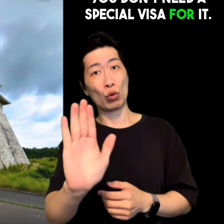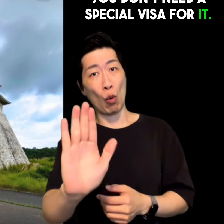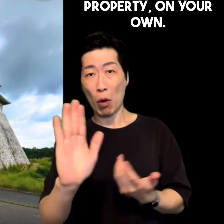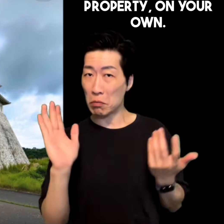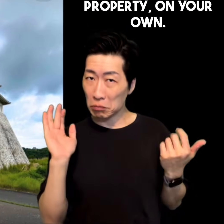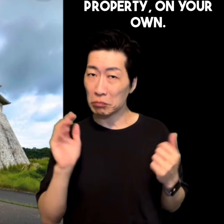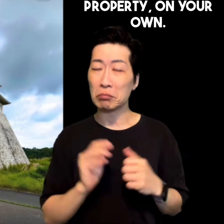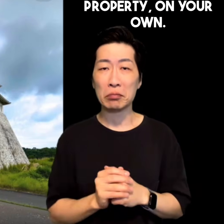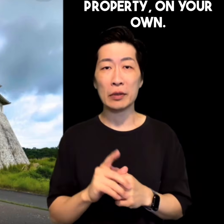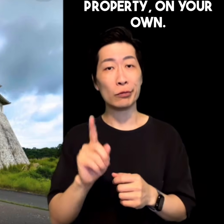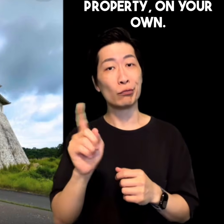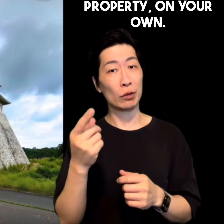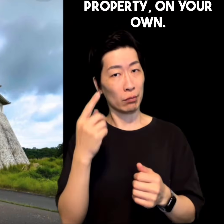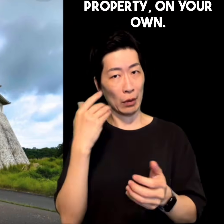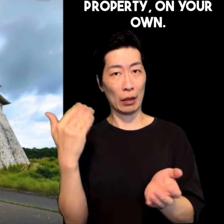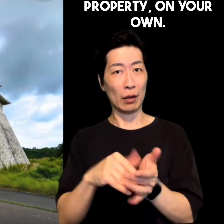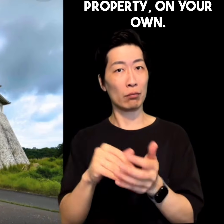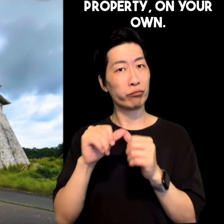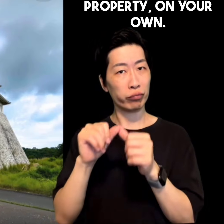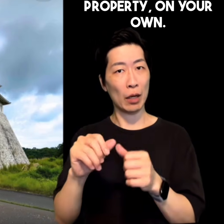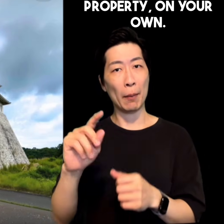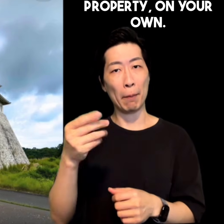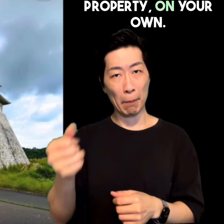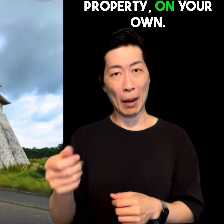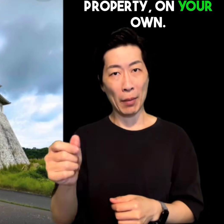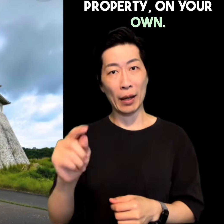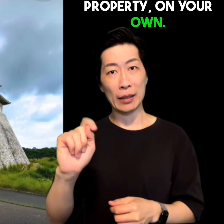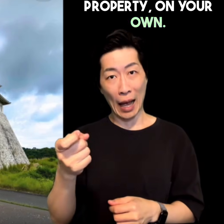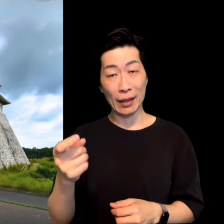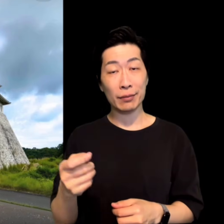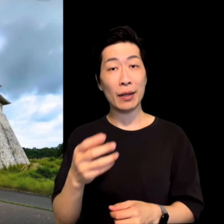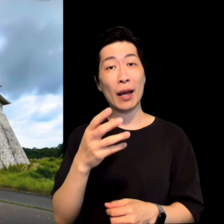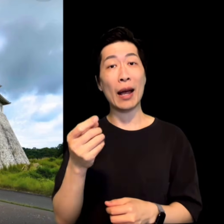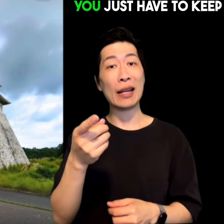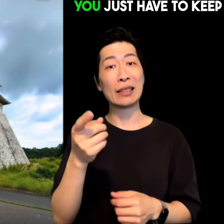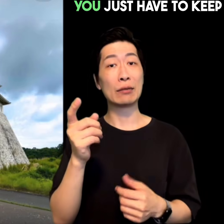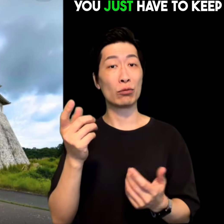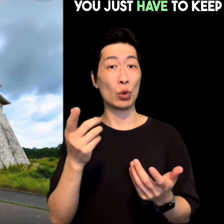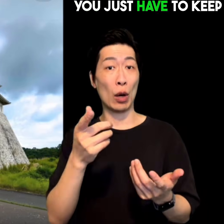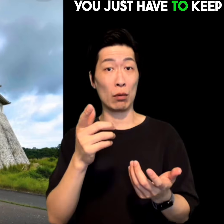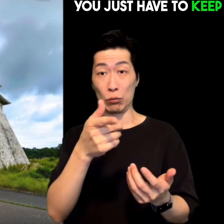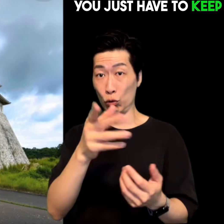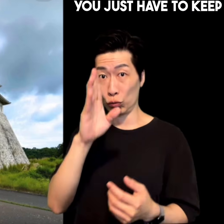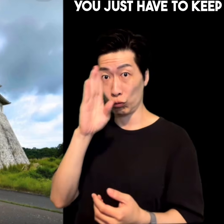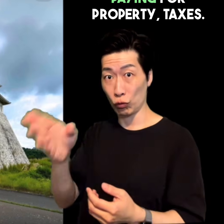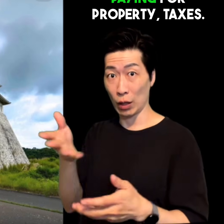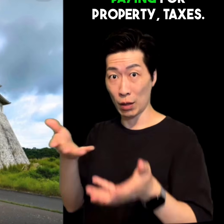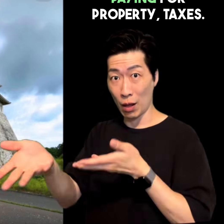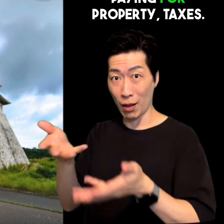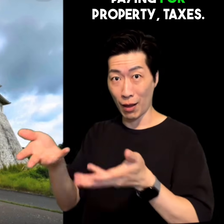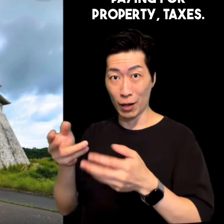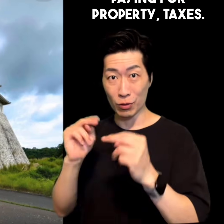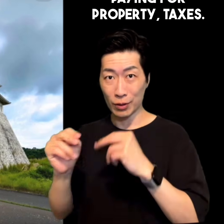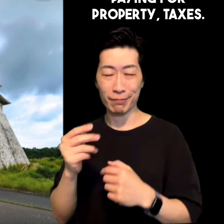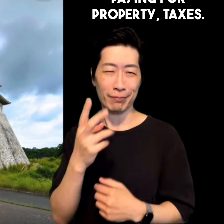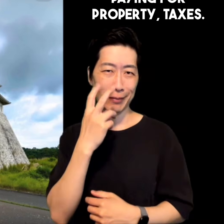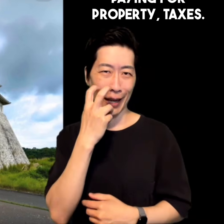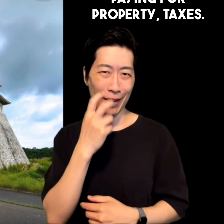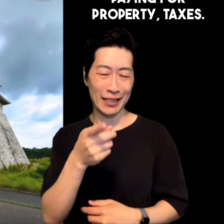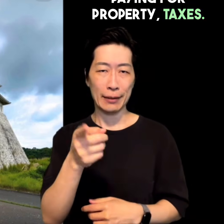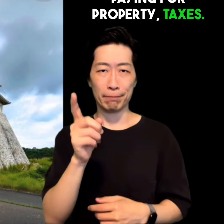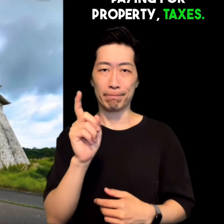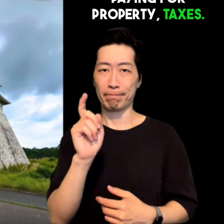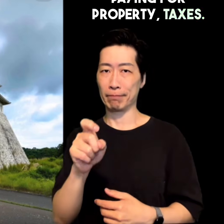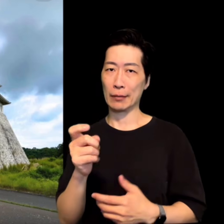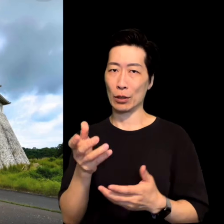visa for it. You can purchase it property on your own. You just have to keep paying for